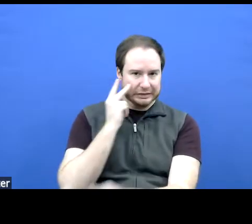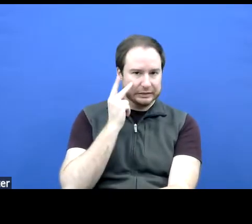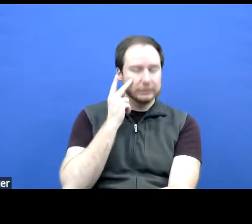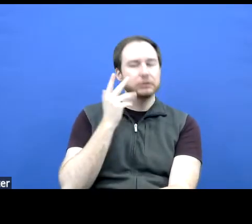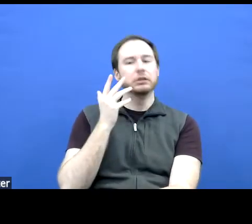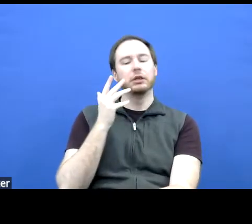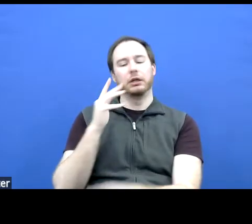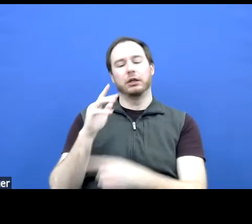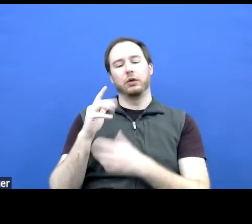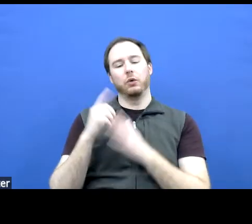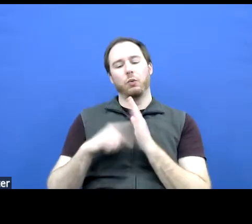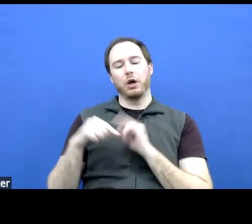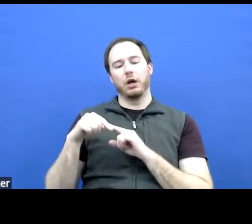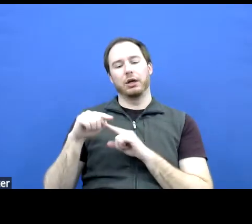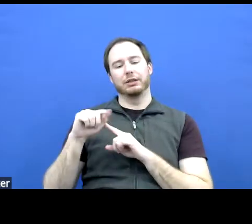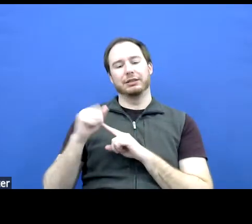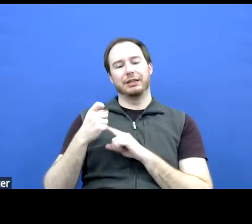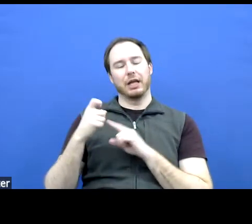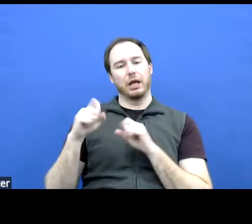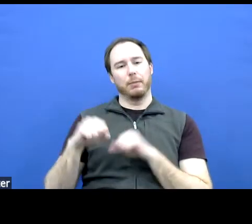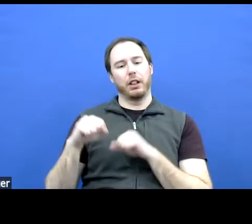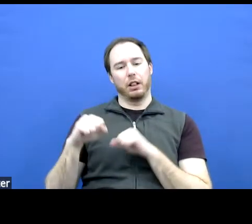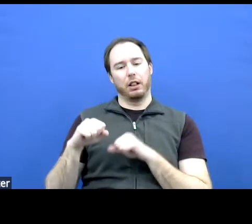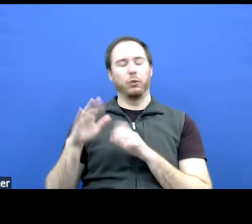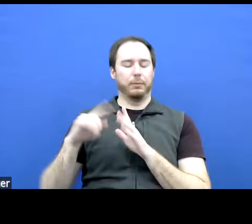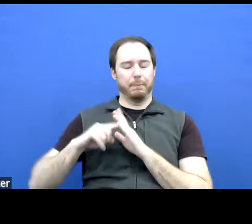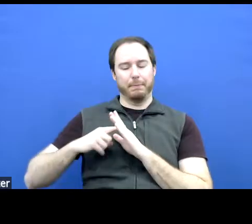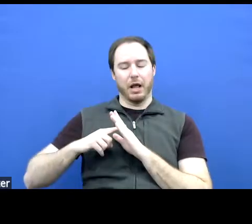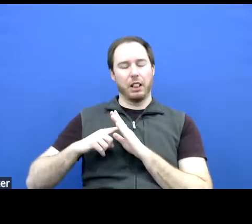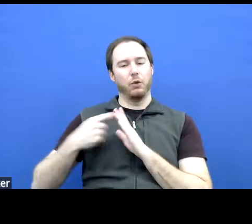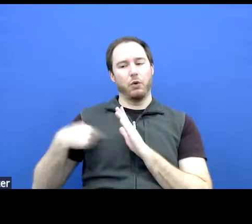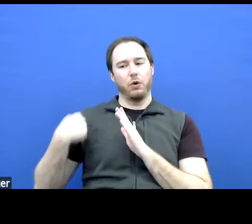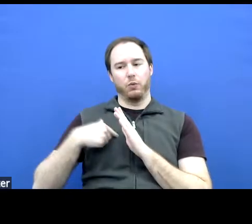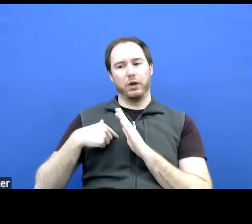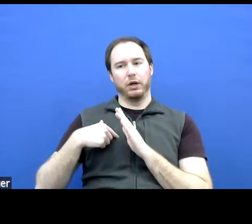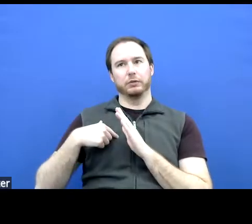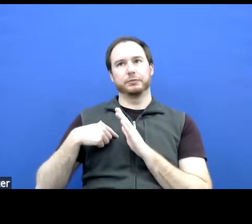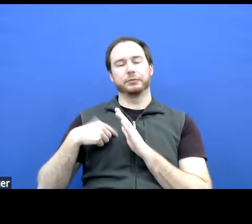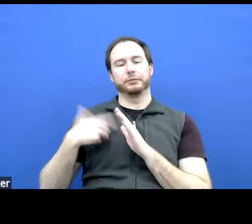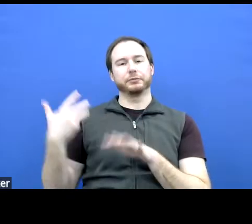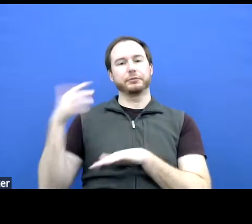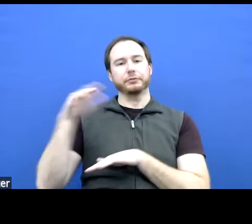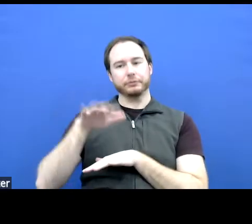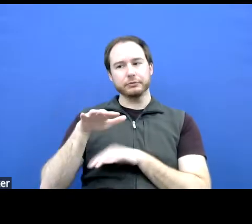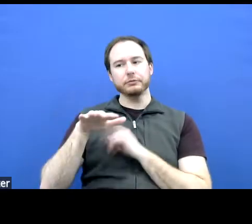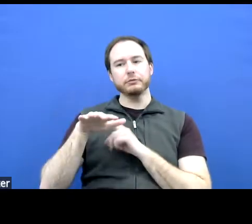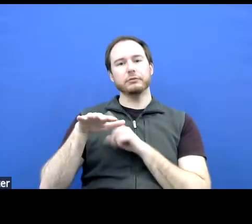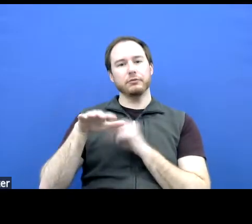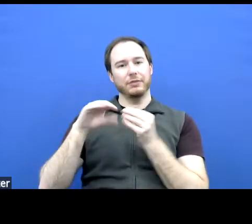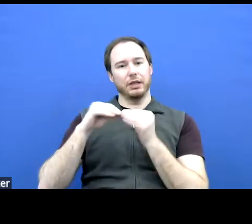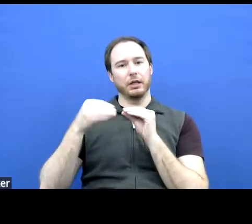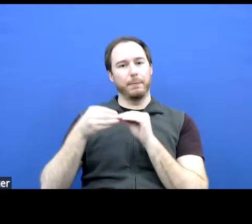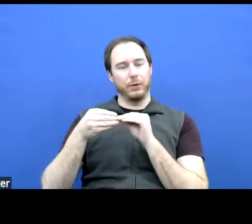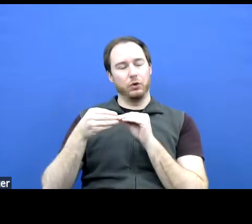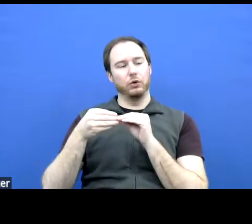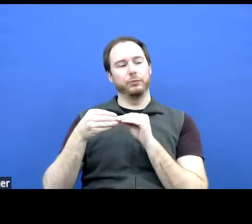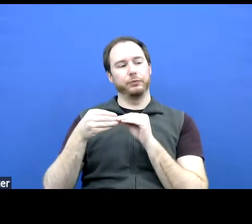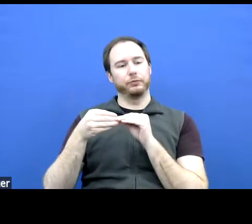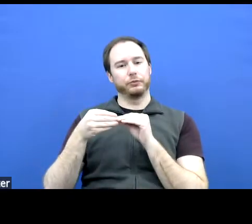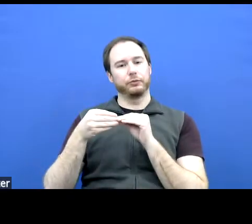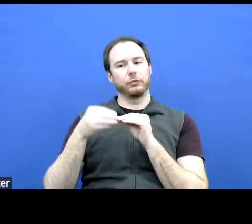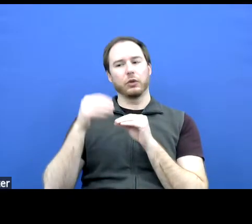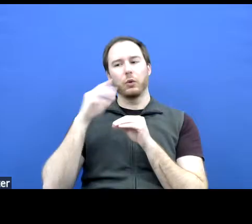the taxable, the pilots that were created, setting up, the number we set up this